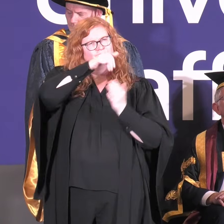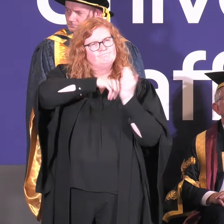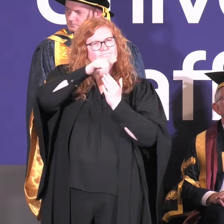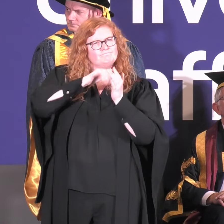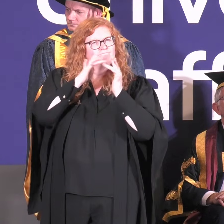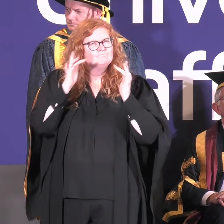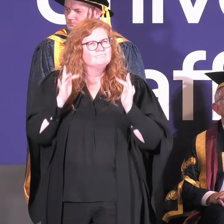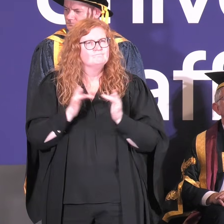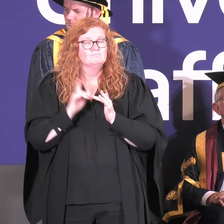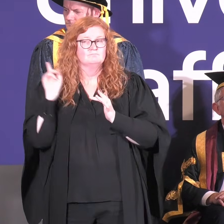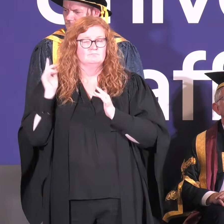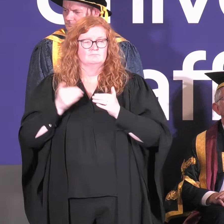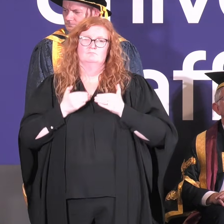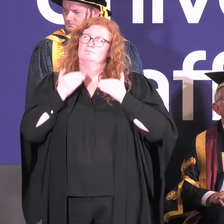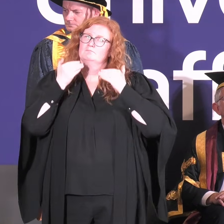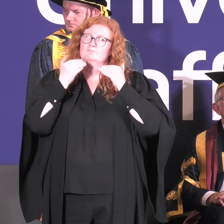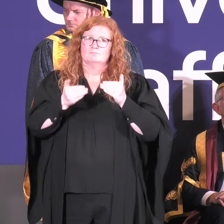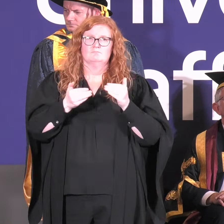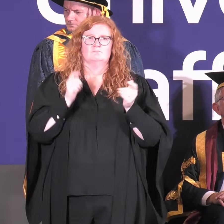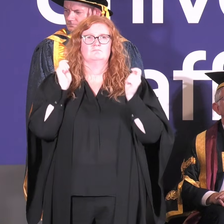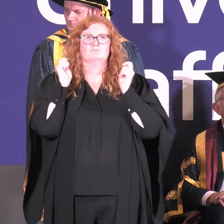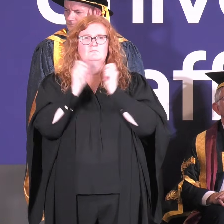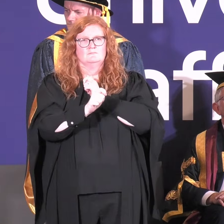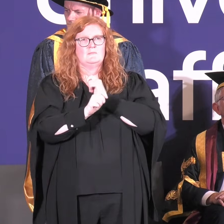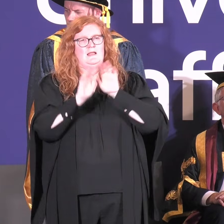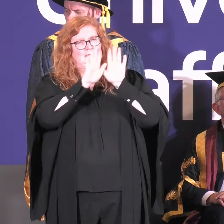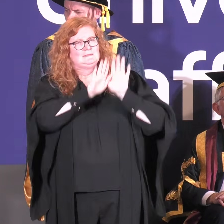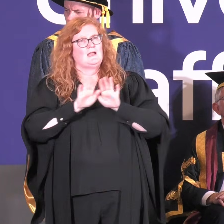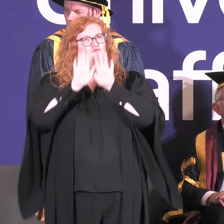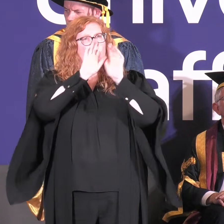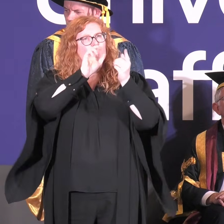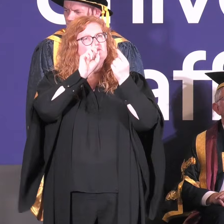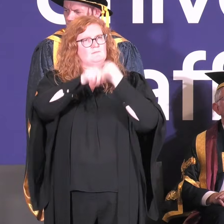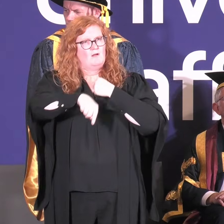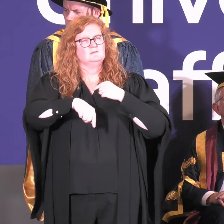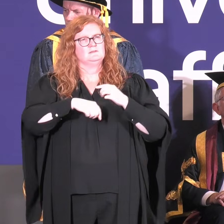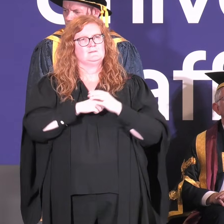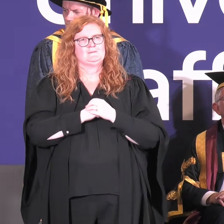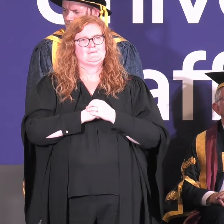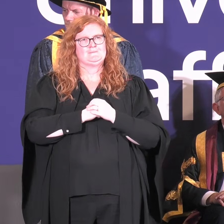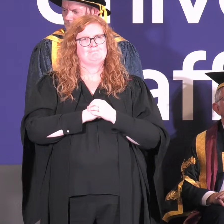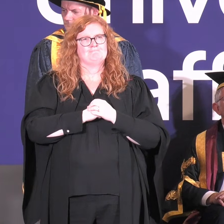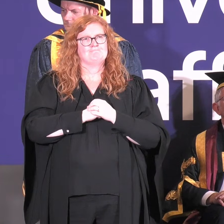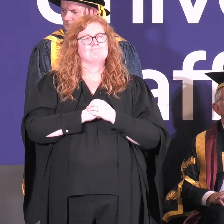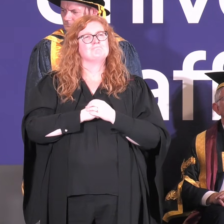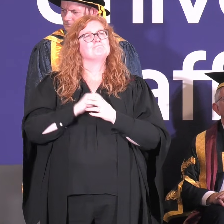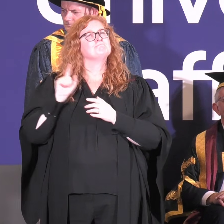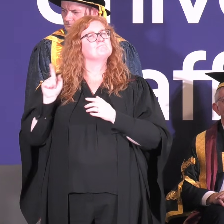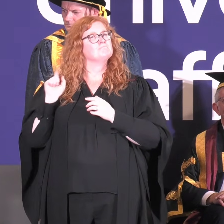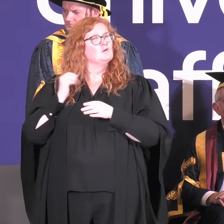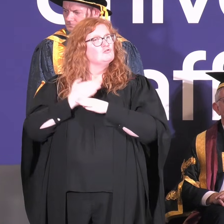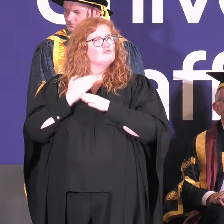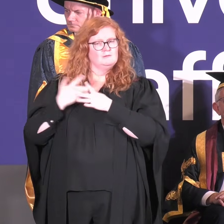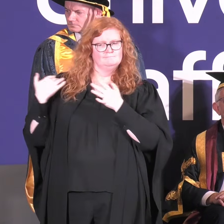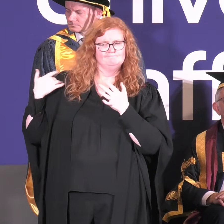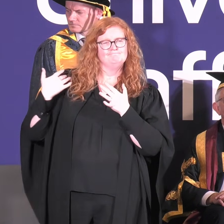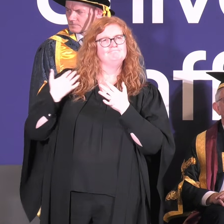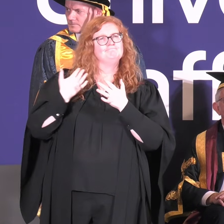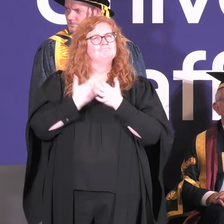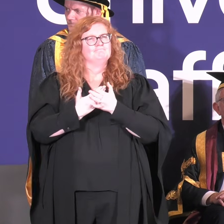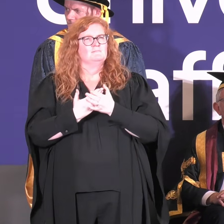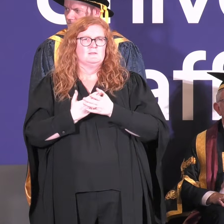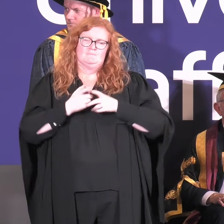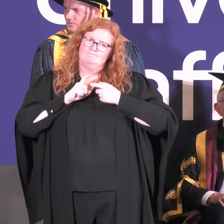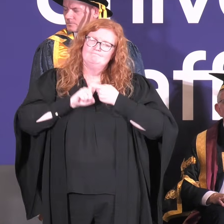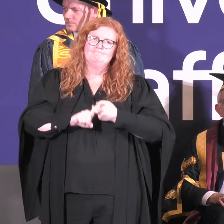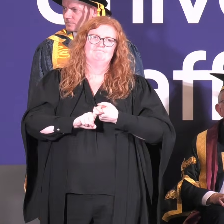is at the forefront of shaping the national response. Throughout his career, Alex has remained unwavering